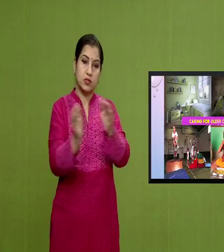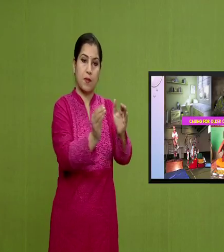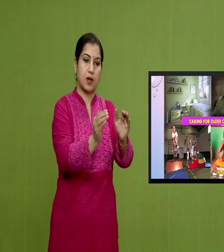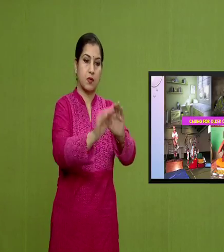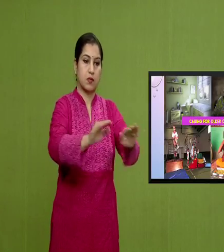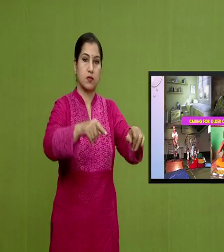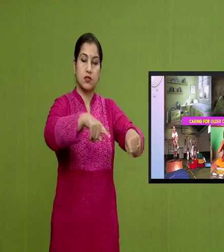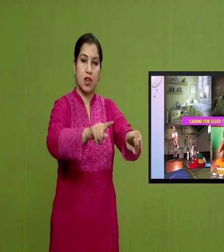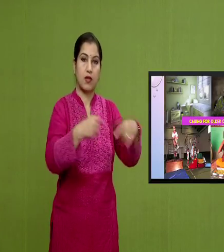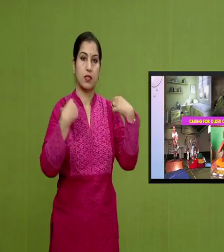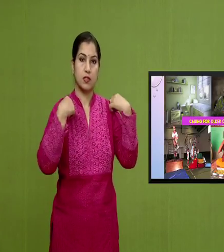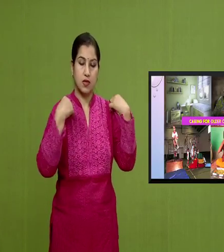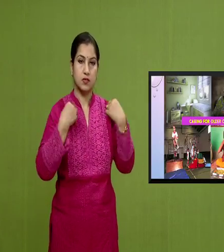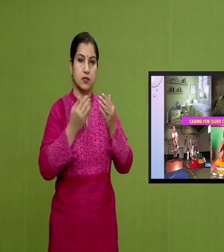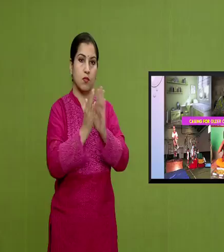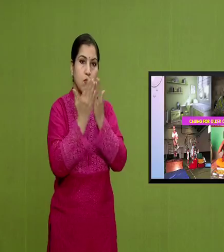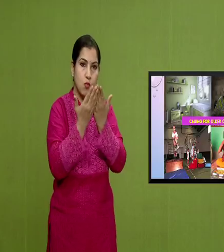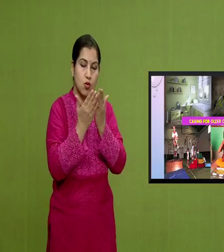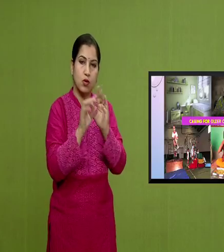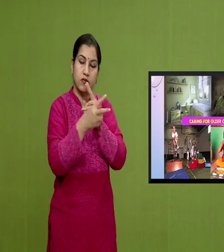keep their belongings.